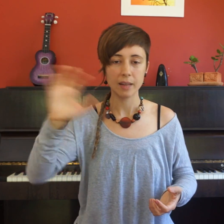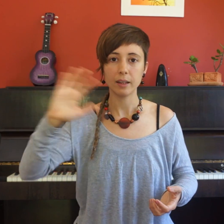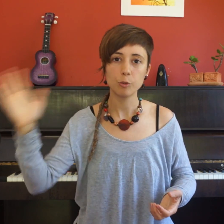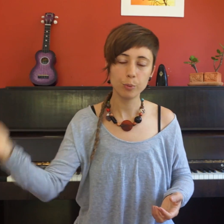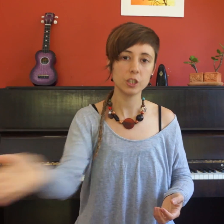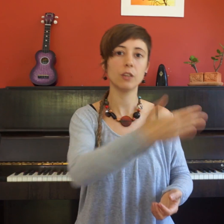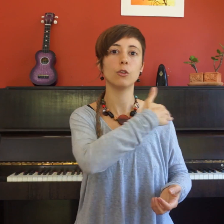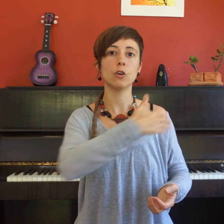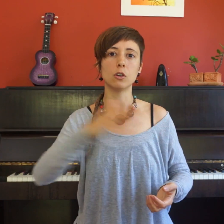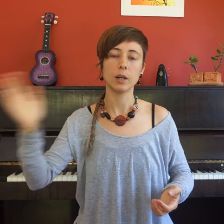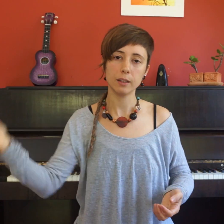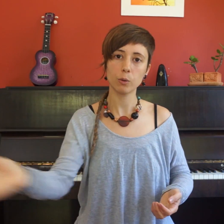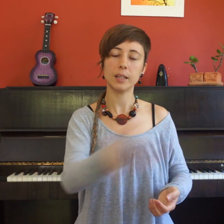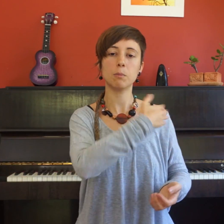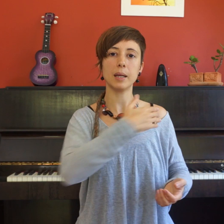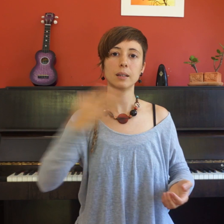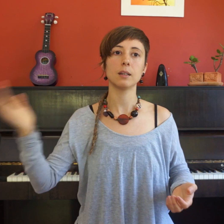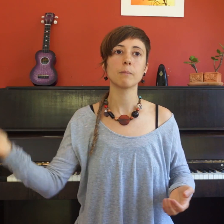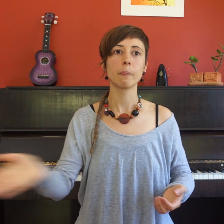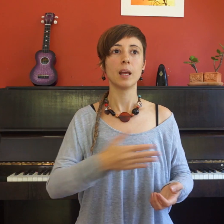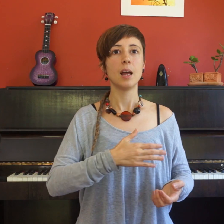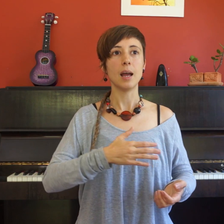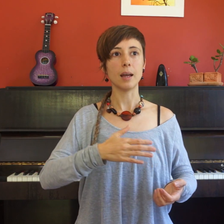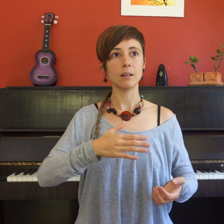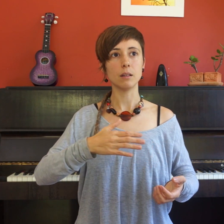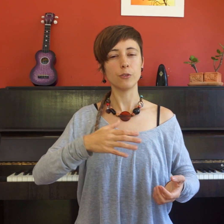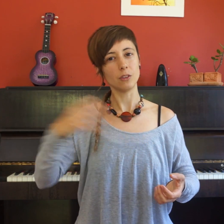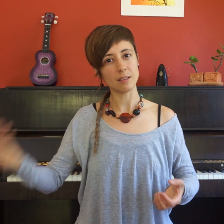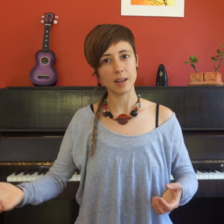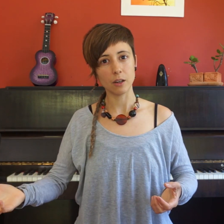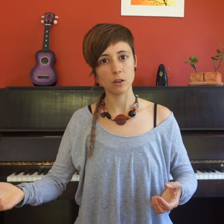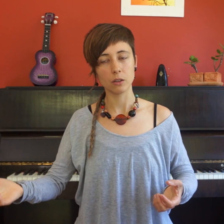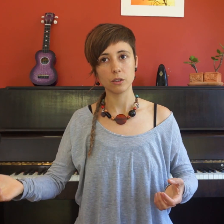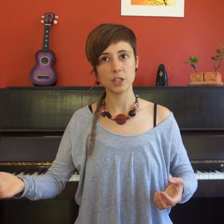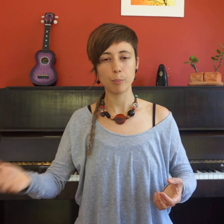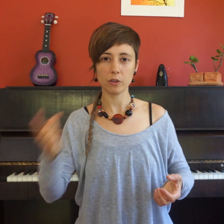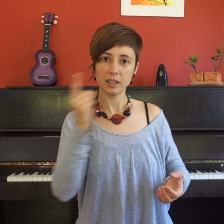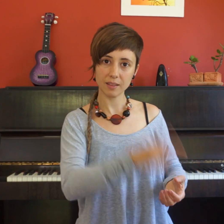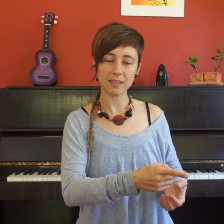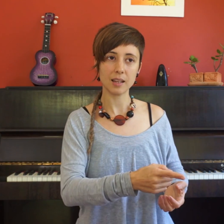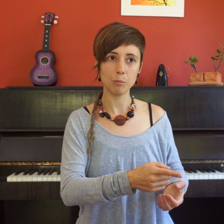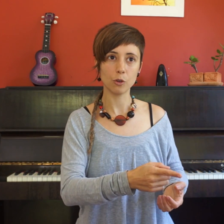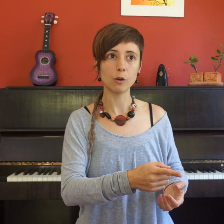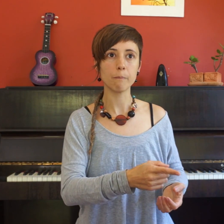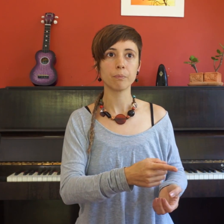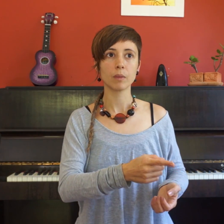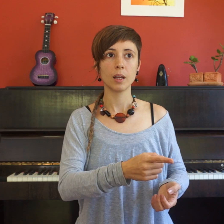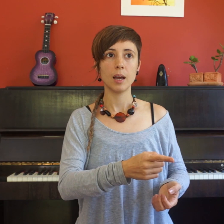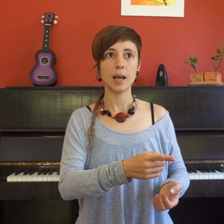that is pushing the door, and it's why it's banging. And a few days later, she pointed at that same door